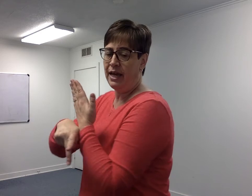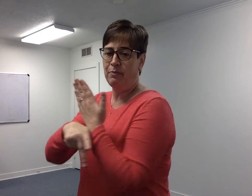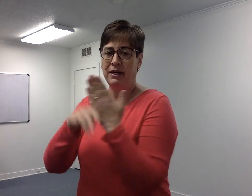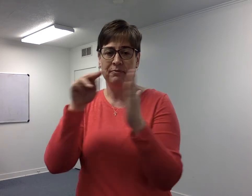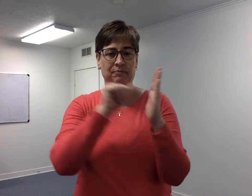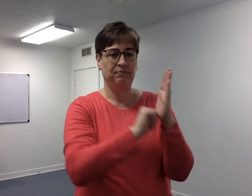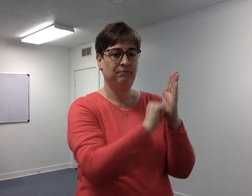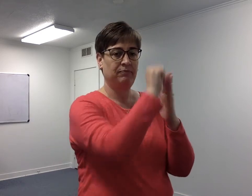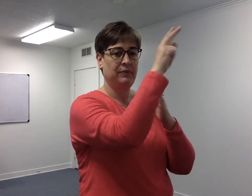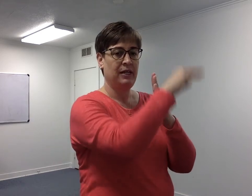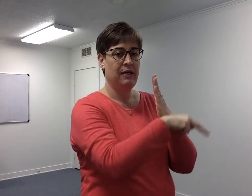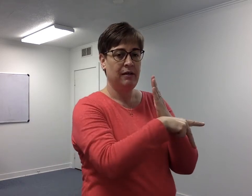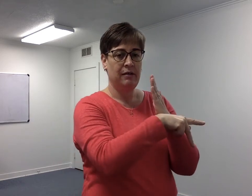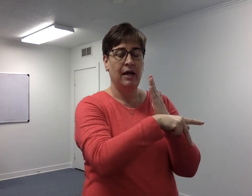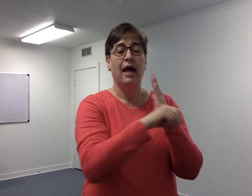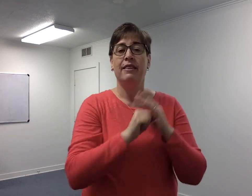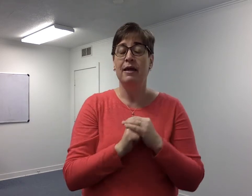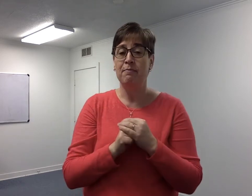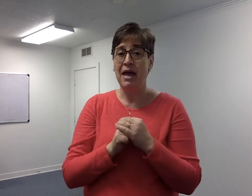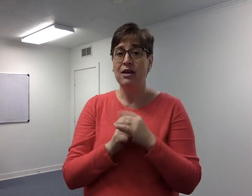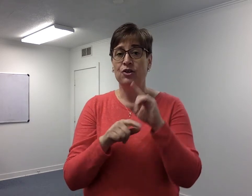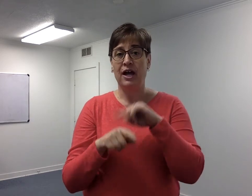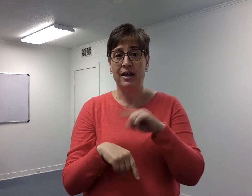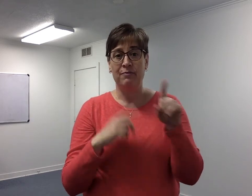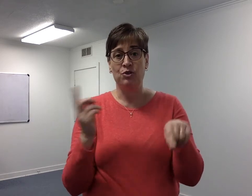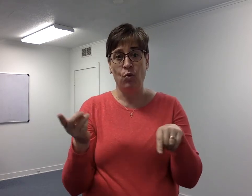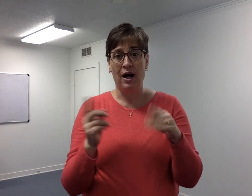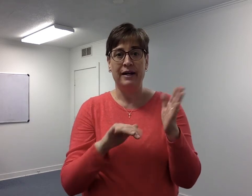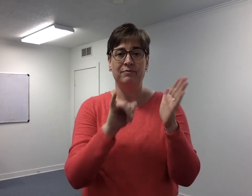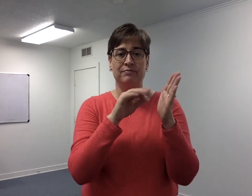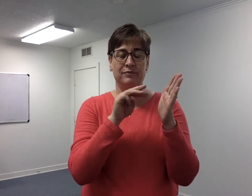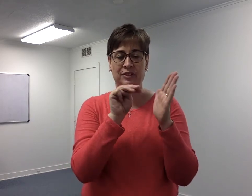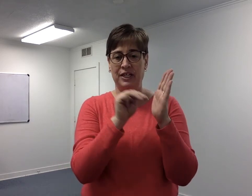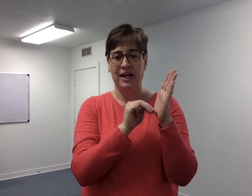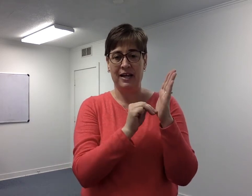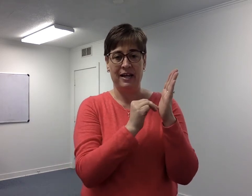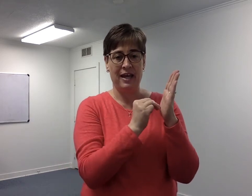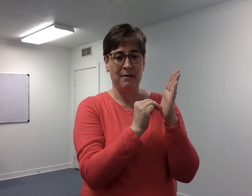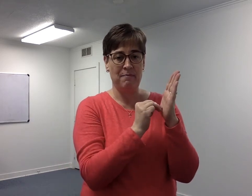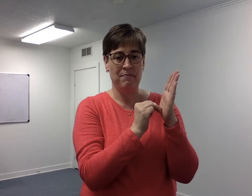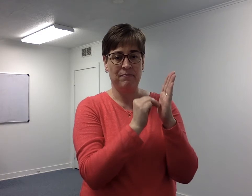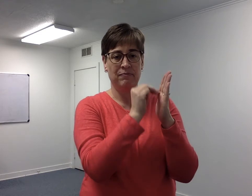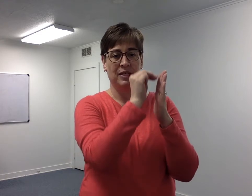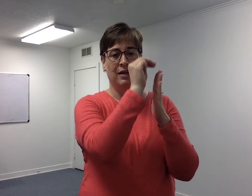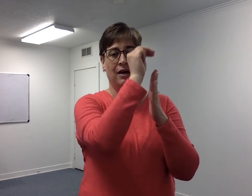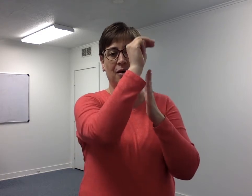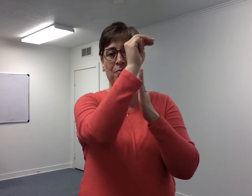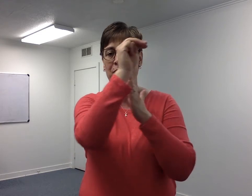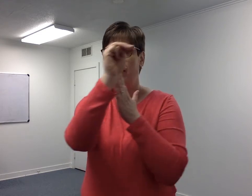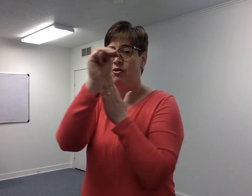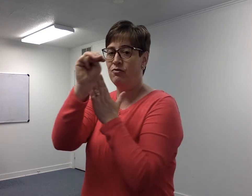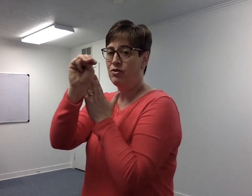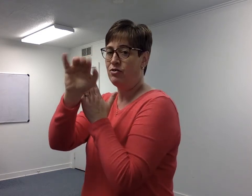AP. And then May, you got M to Y. So you got an M up and over to